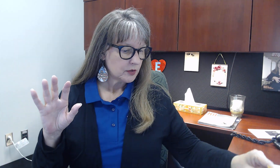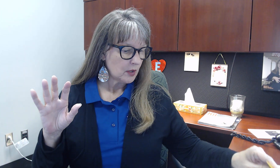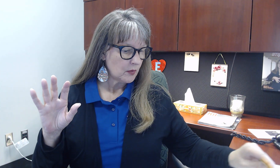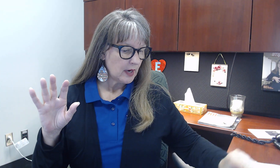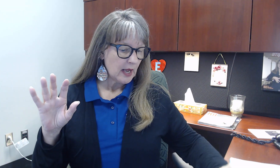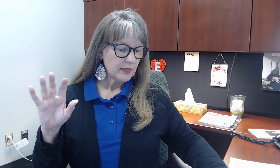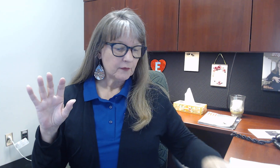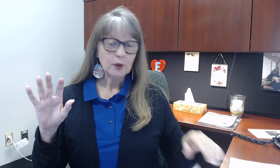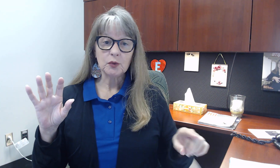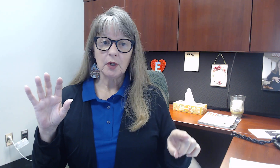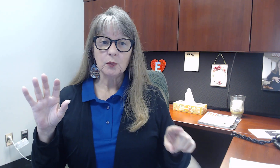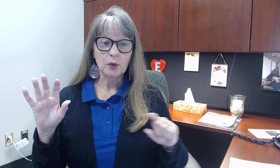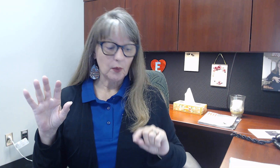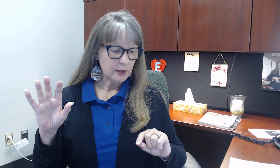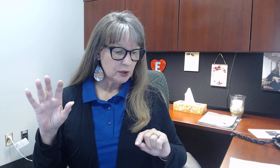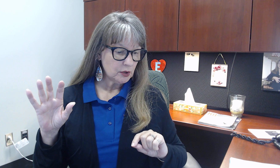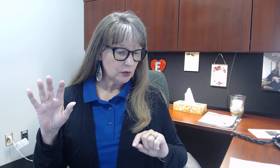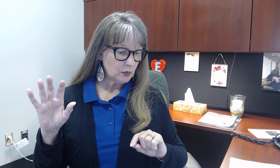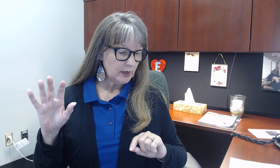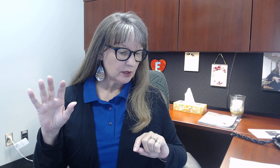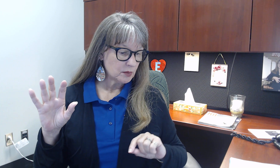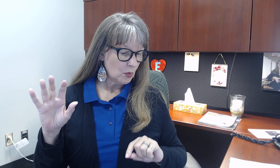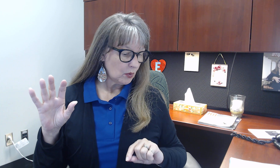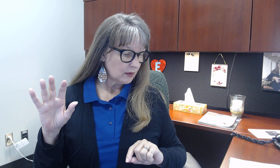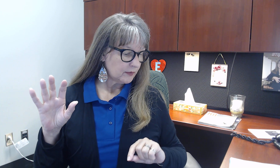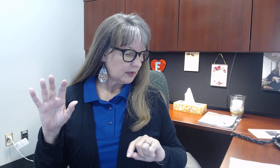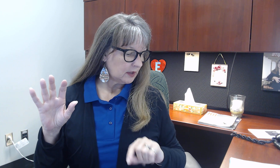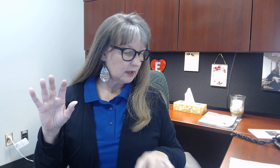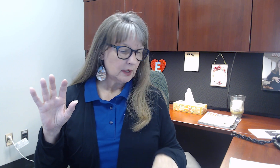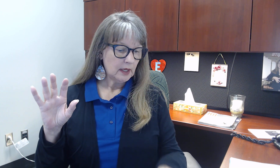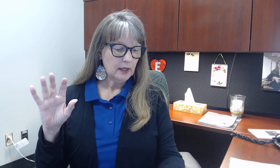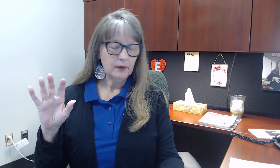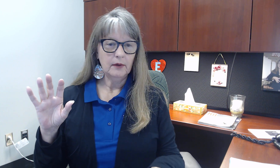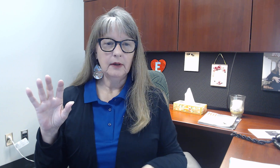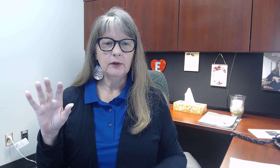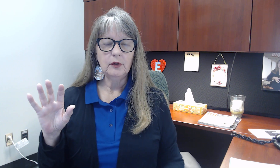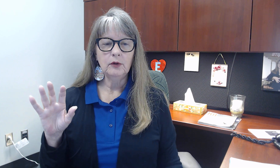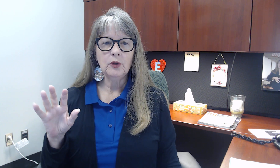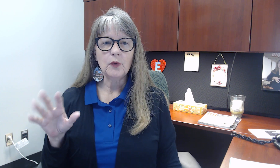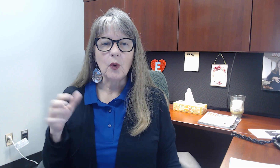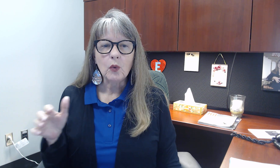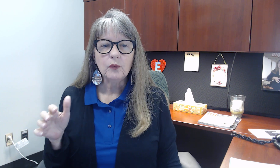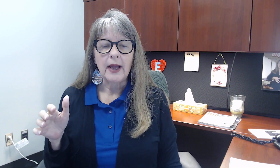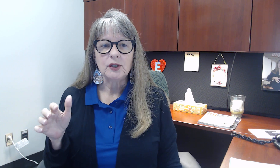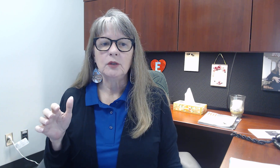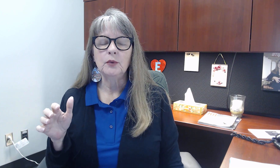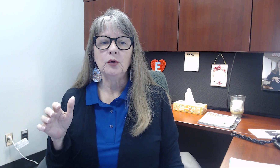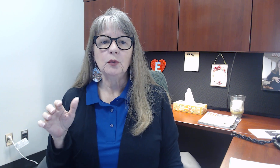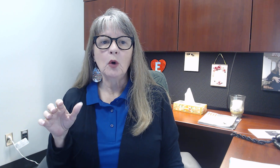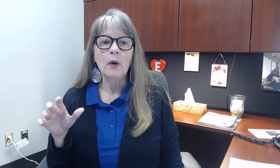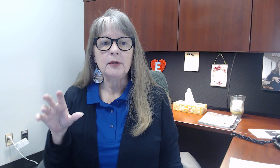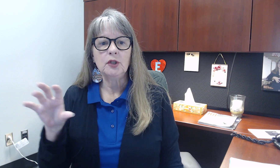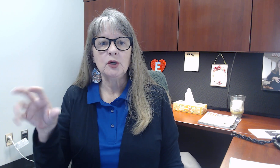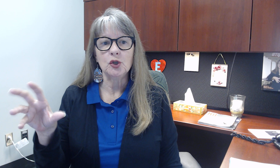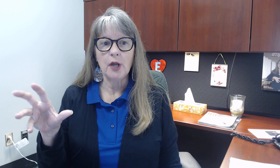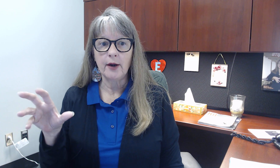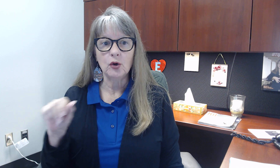So the first one we're going to do is more of a you know, the old-fashioned when you go up and change a channel